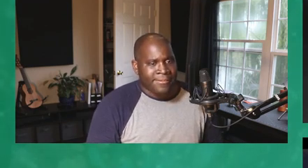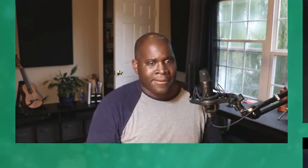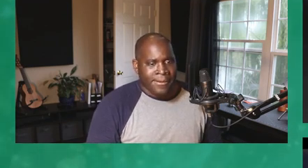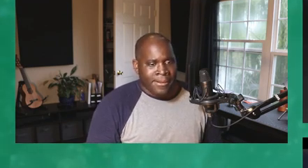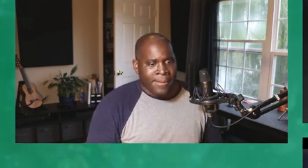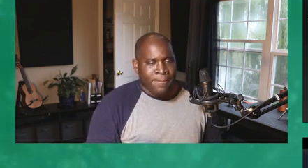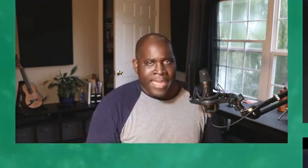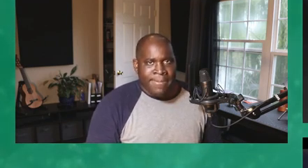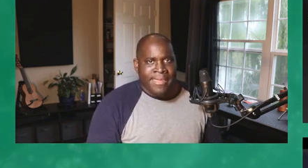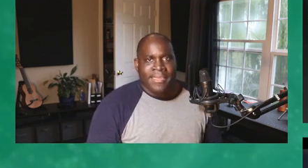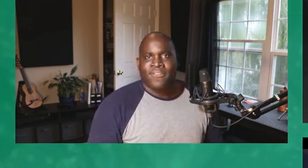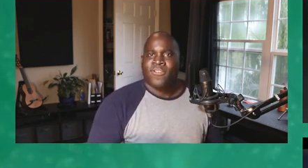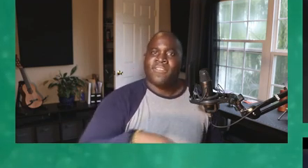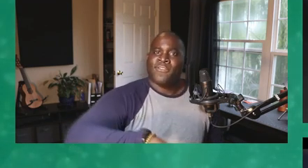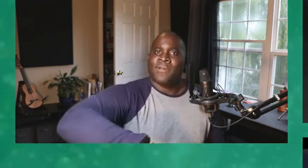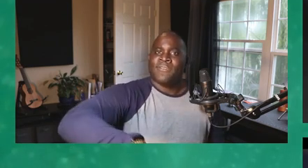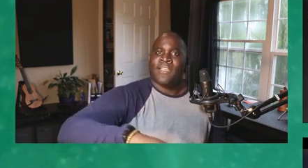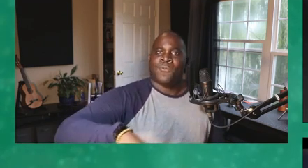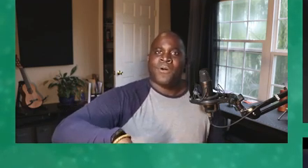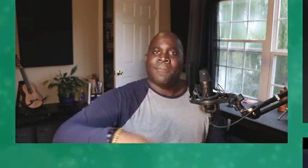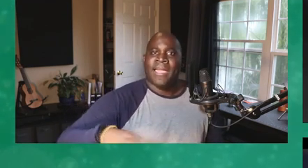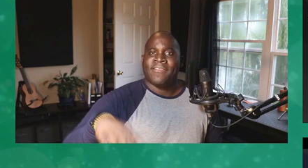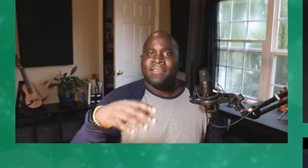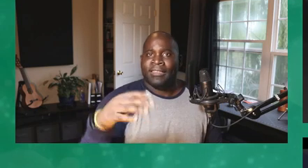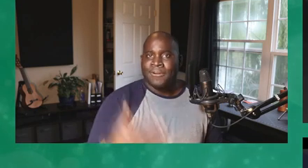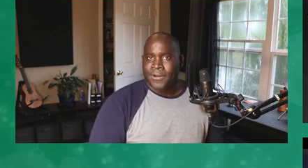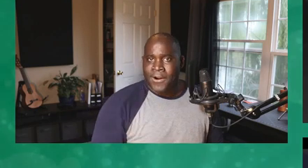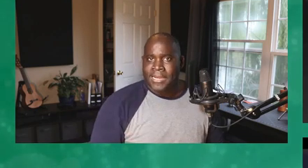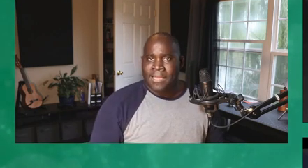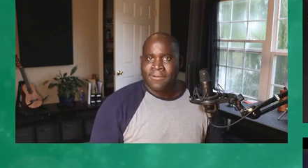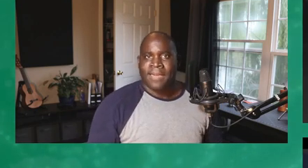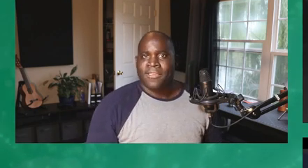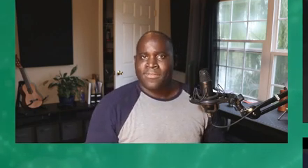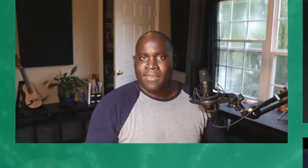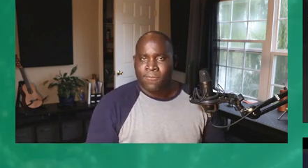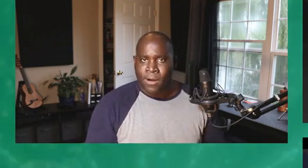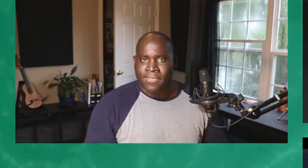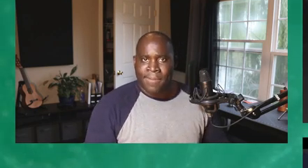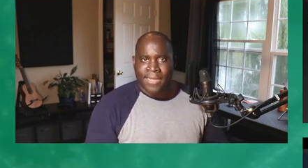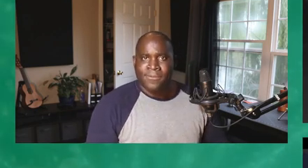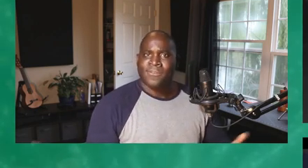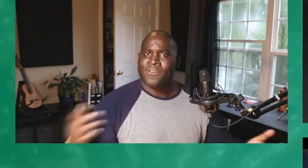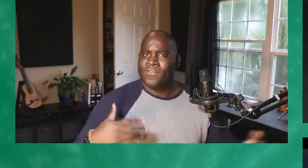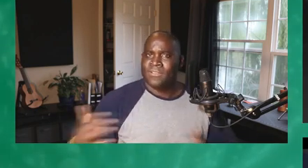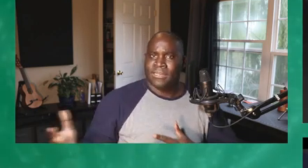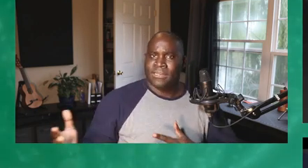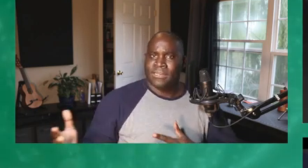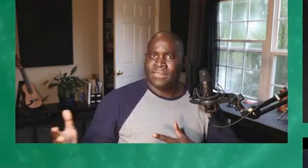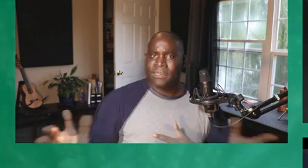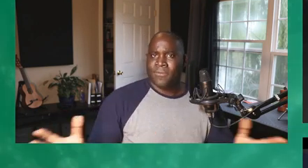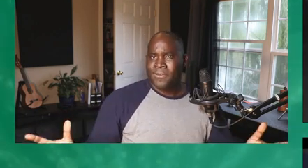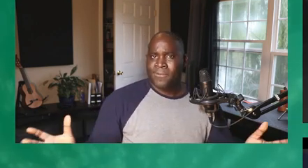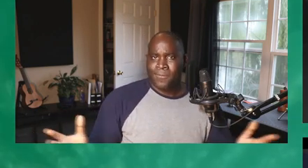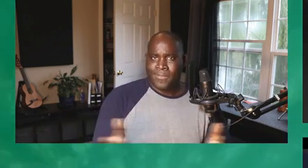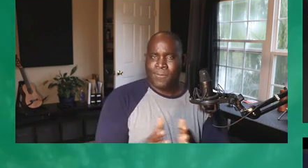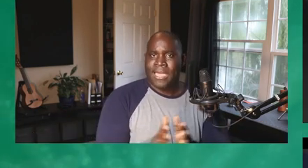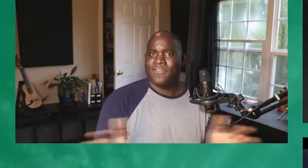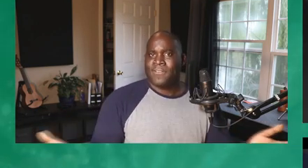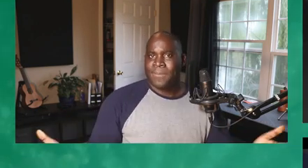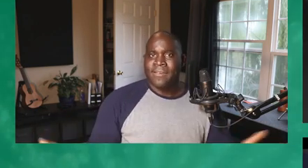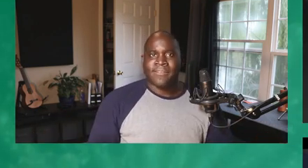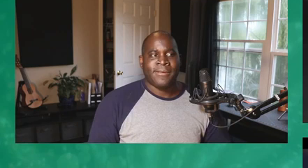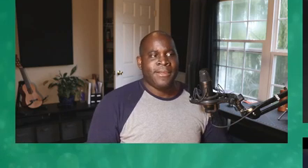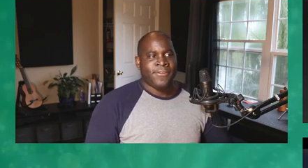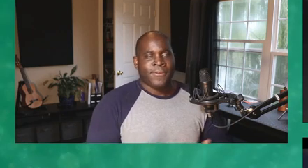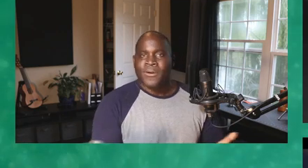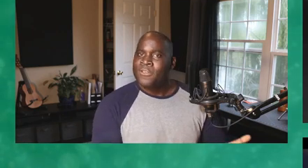the other thing is, maybe it's just a circumstance where Amaya's let her guard down now that they've won the battle. So she's a little bit more verbose with the way how